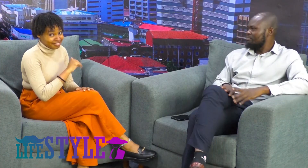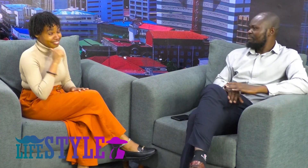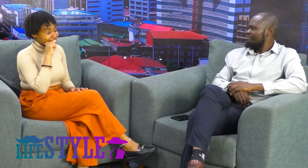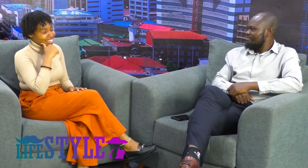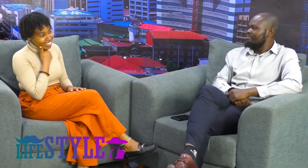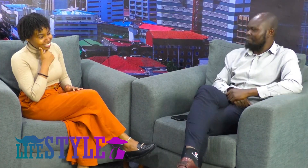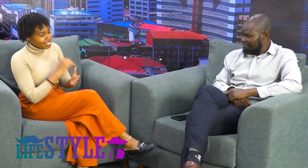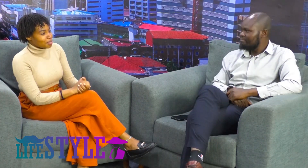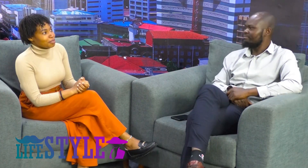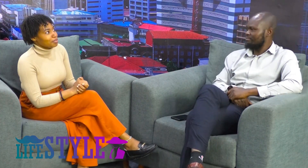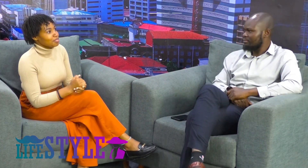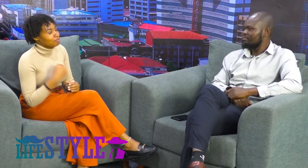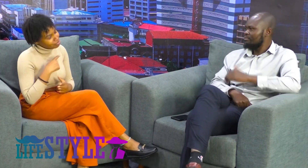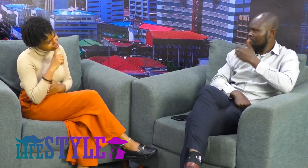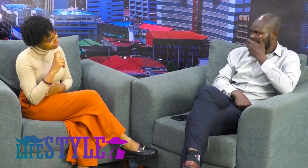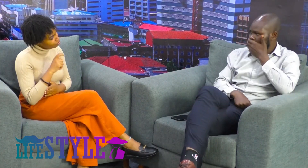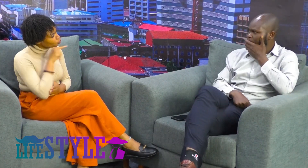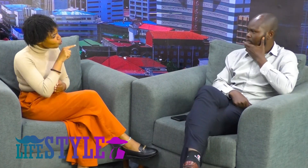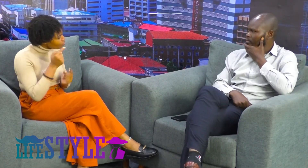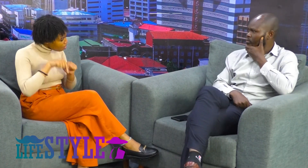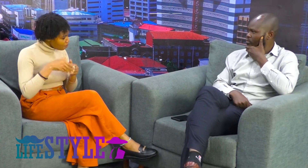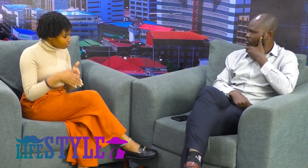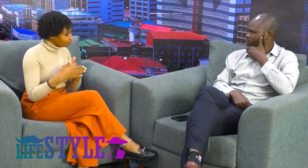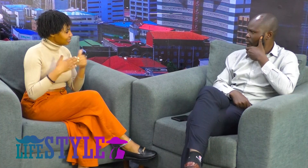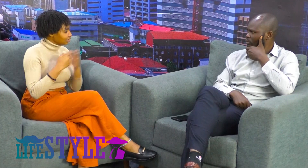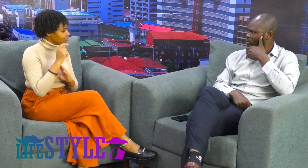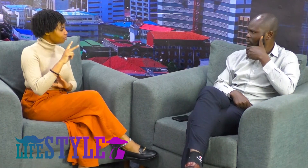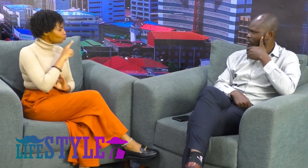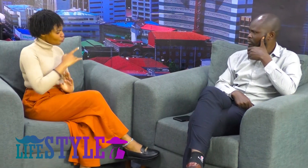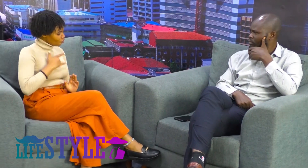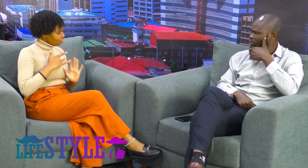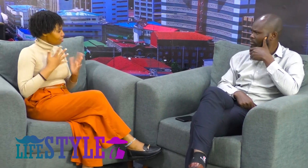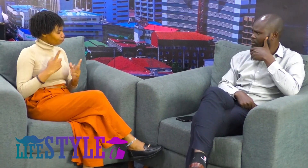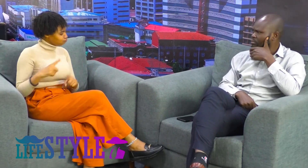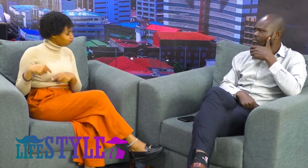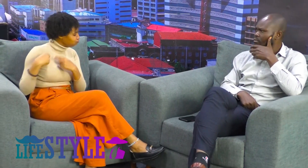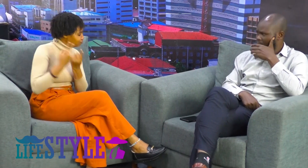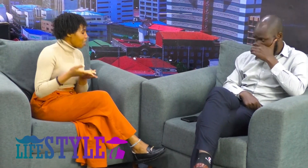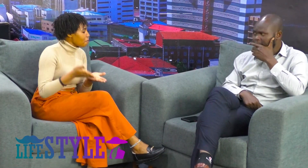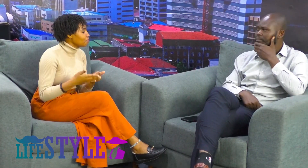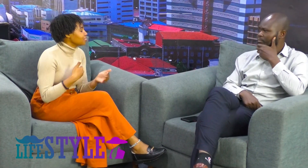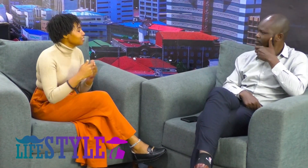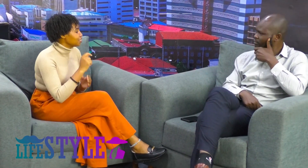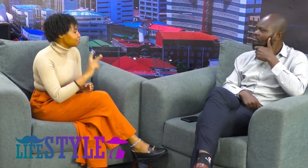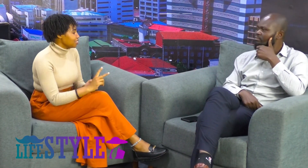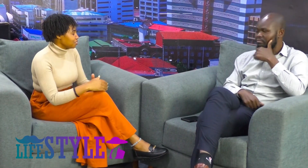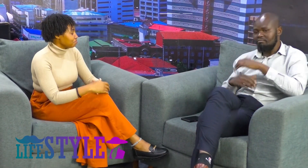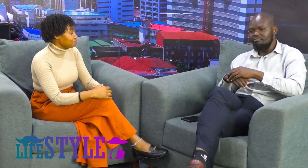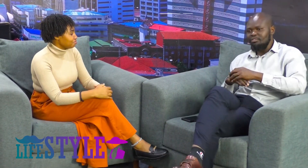nice interaction with you. Thank you. That's nice. So I want to ask you a question. You work here at Science